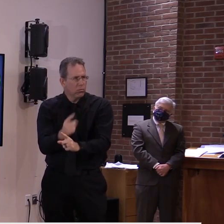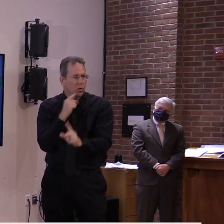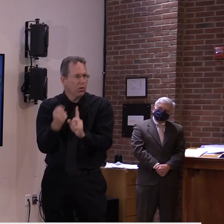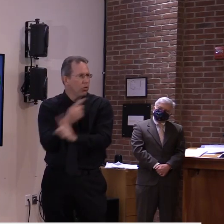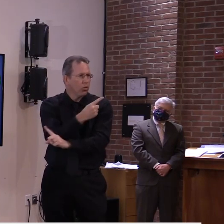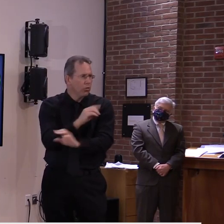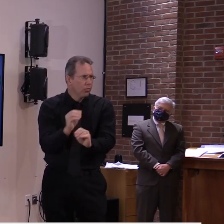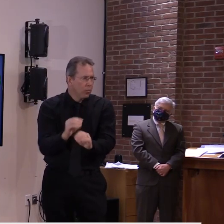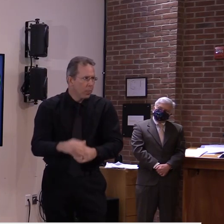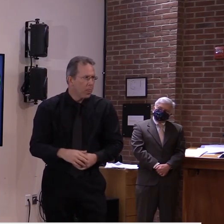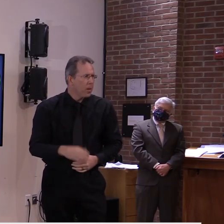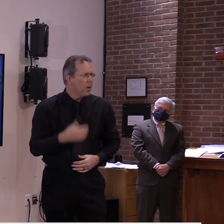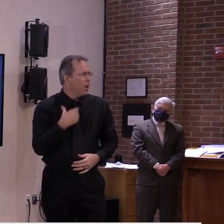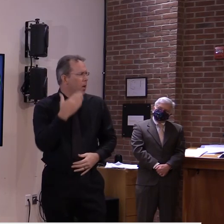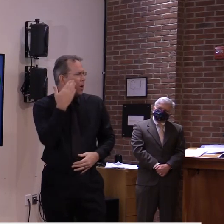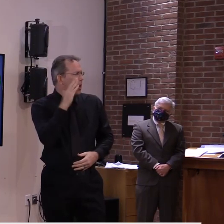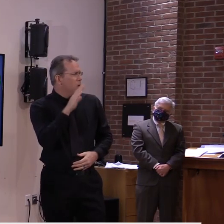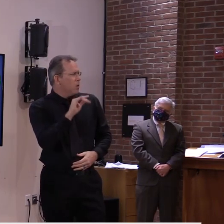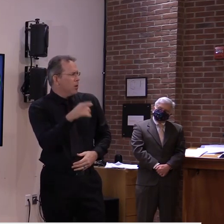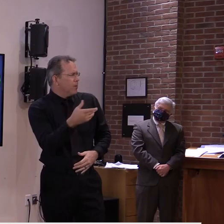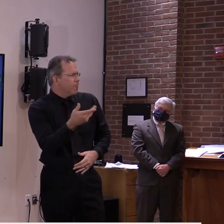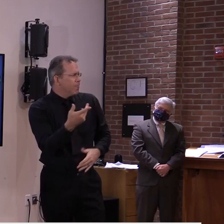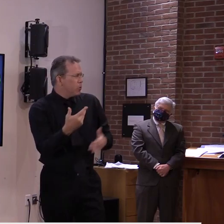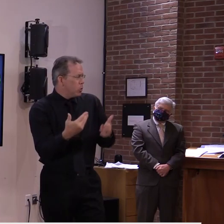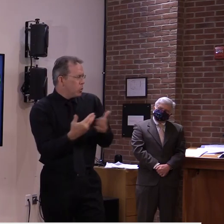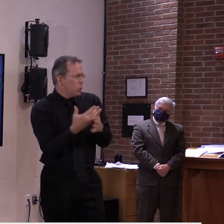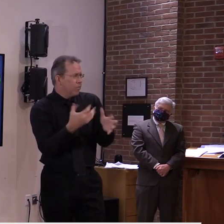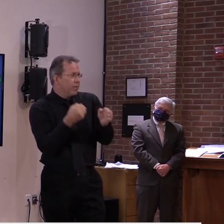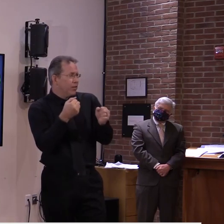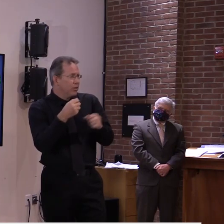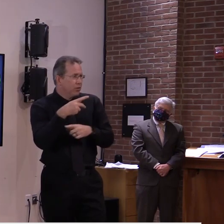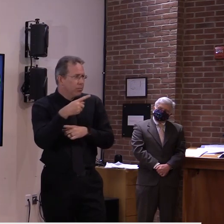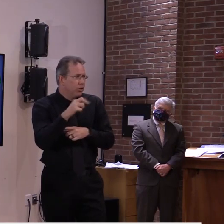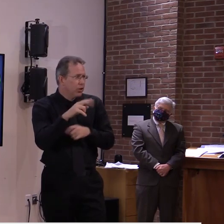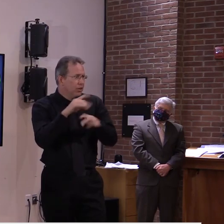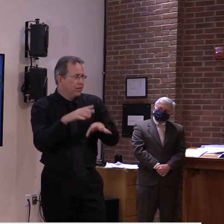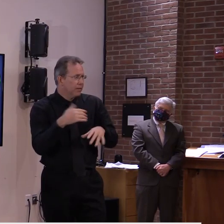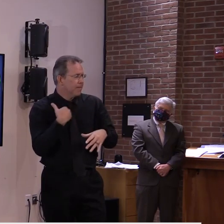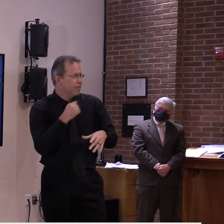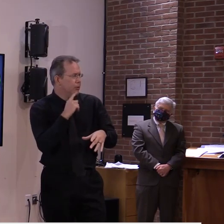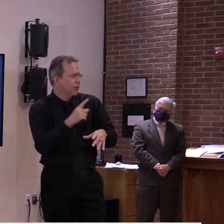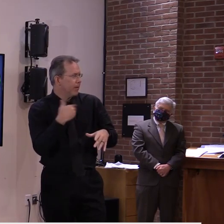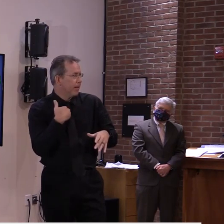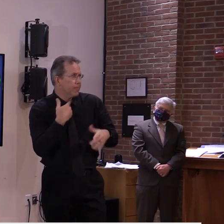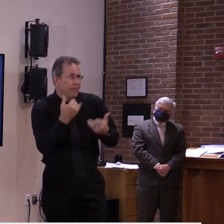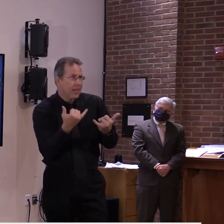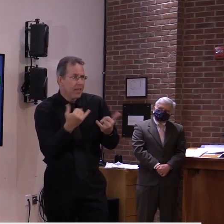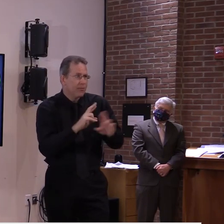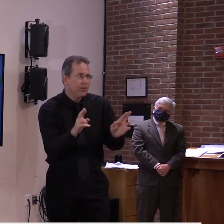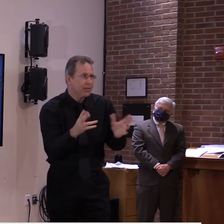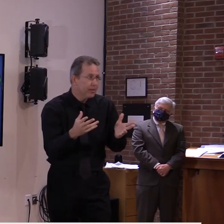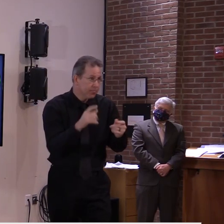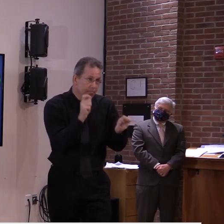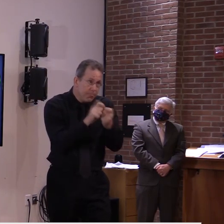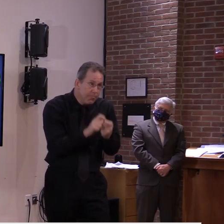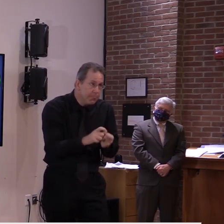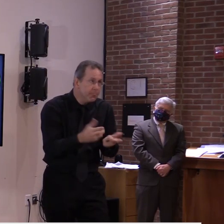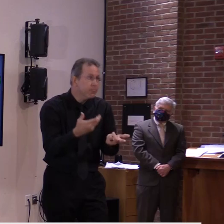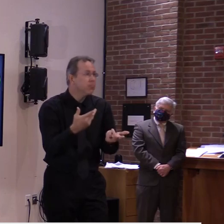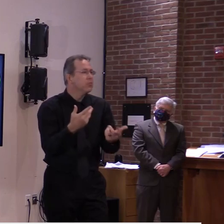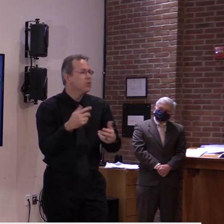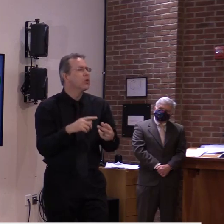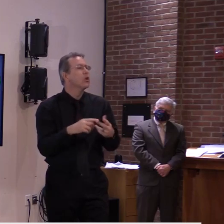with regard to rapid PCR, and what's really the newest thing is rapid antigen tests. And